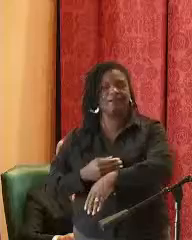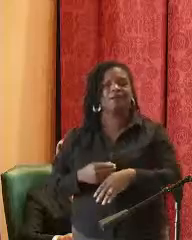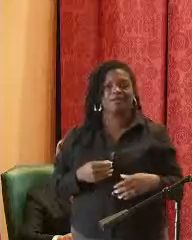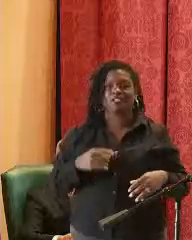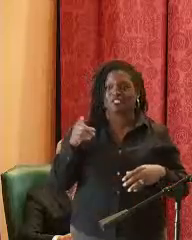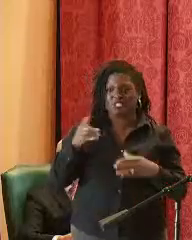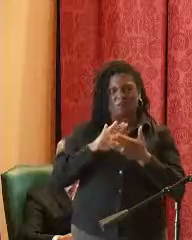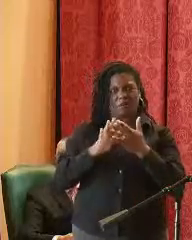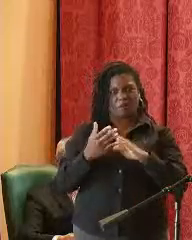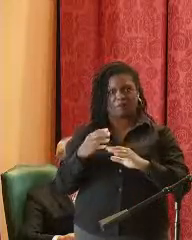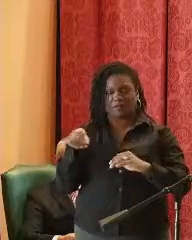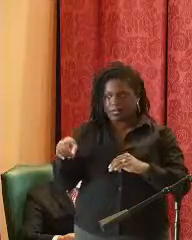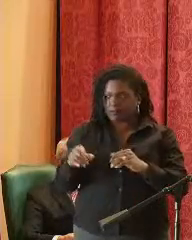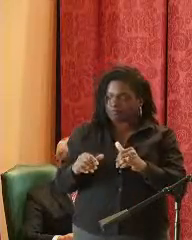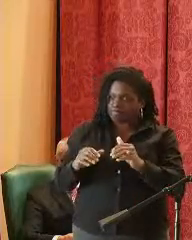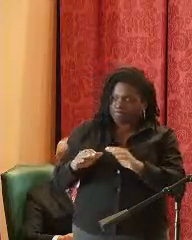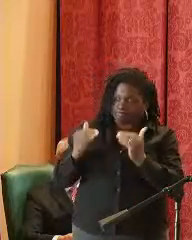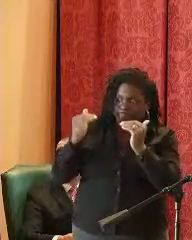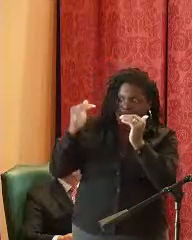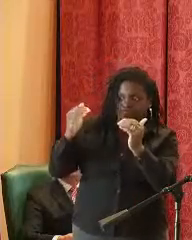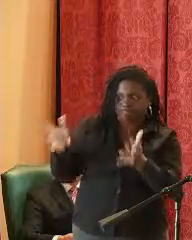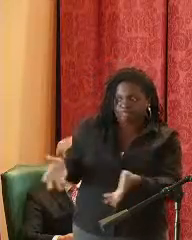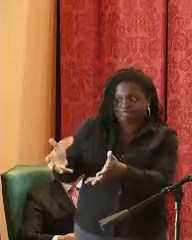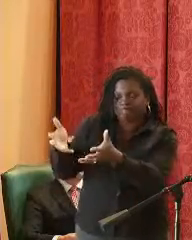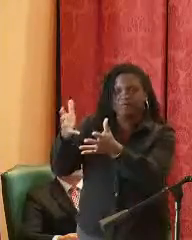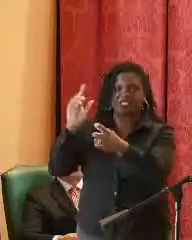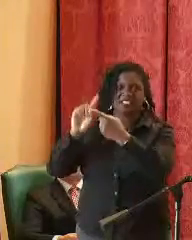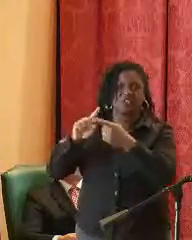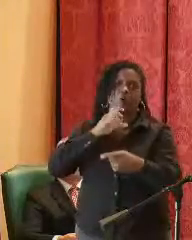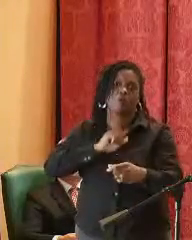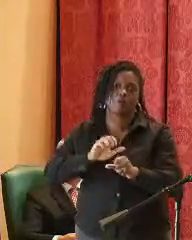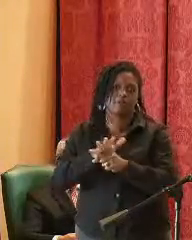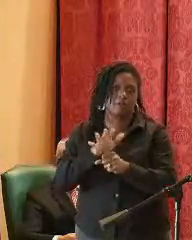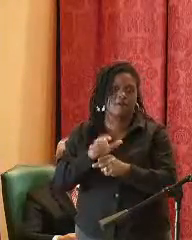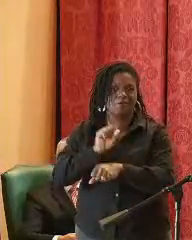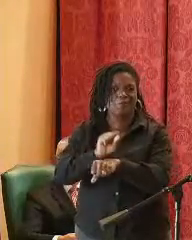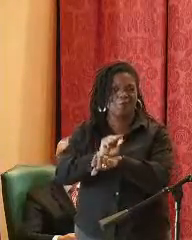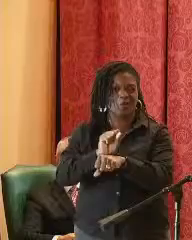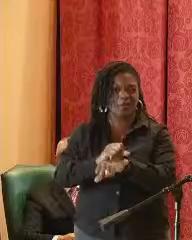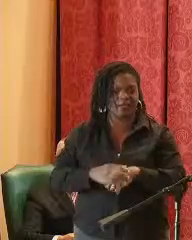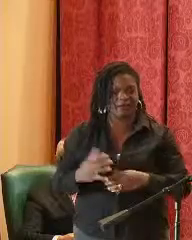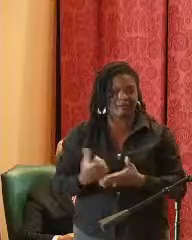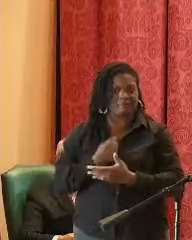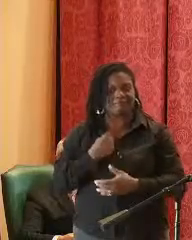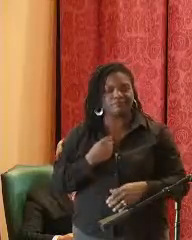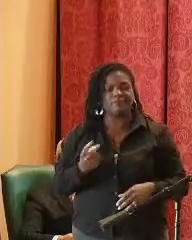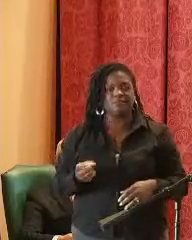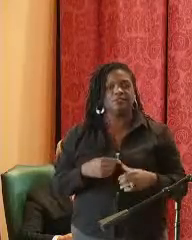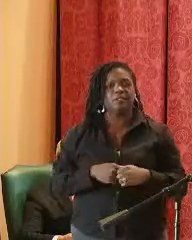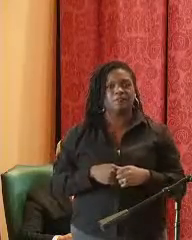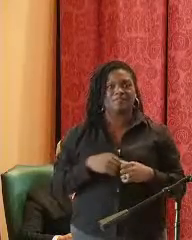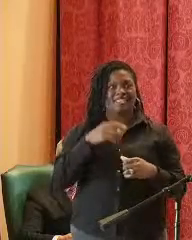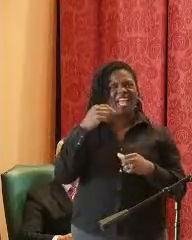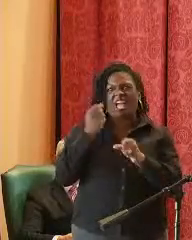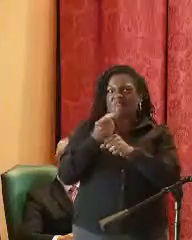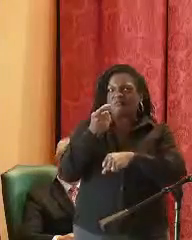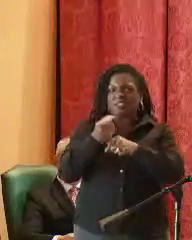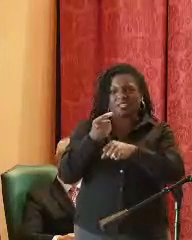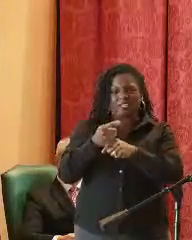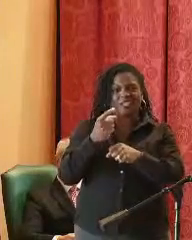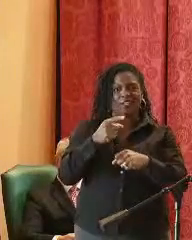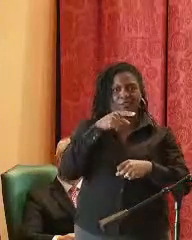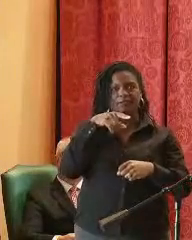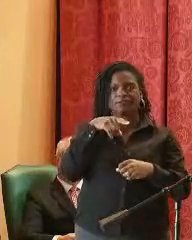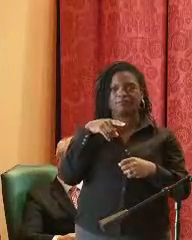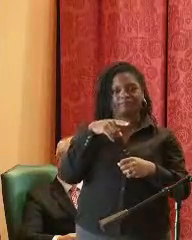She constantly goes above and beyond her job duties. She takes the initiative to throw a lovely party for Jeremy every year with